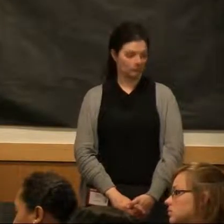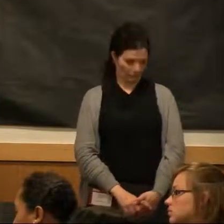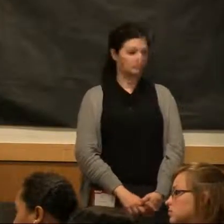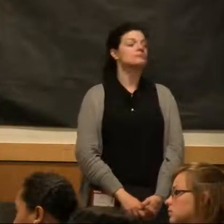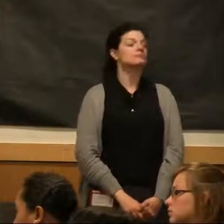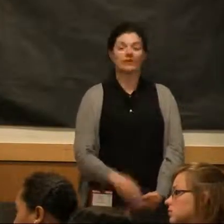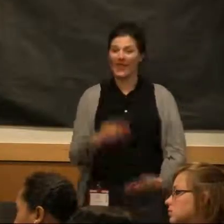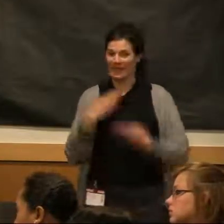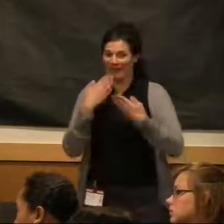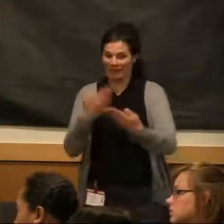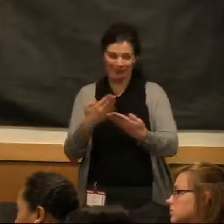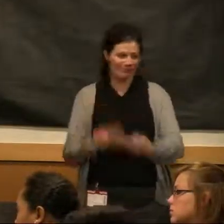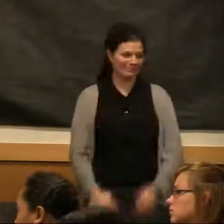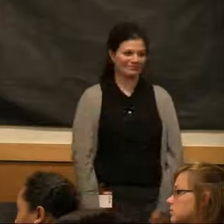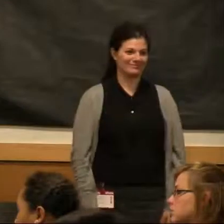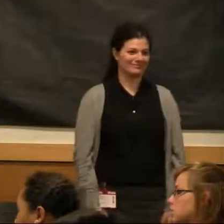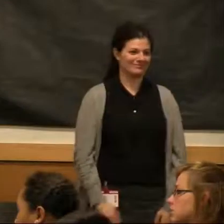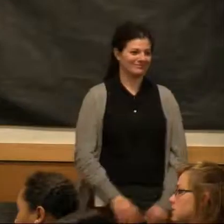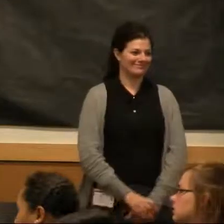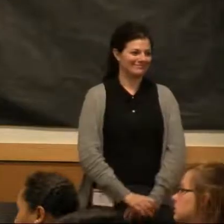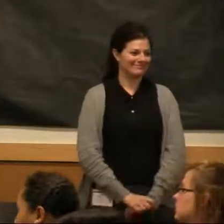Thank you very much. Thank you.